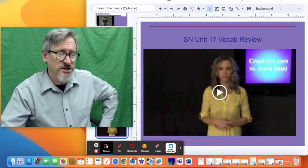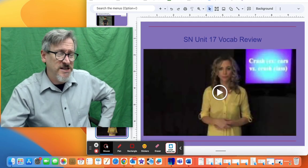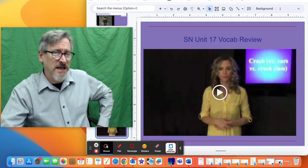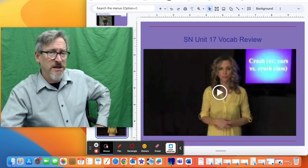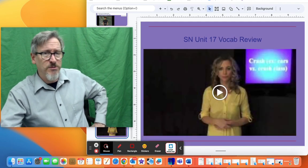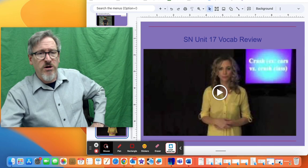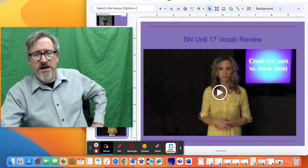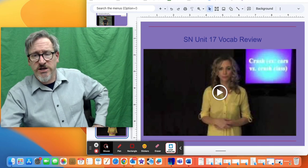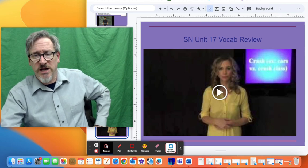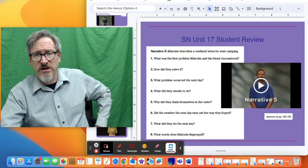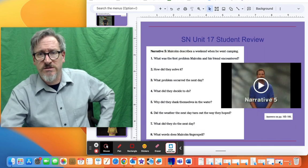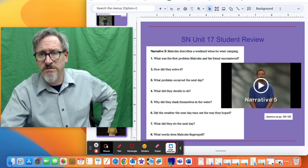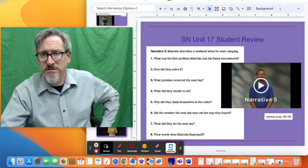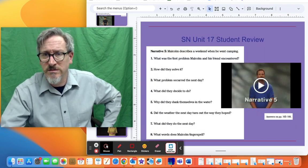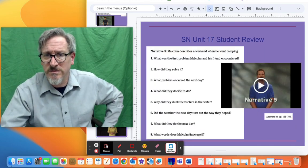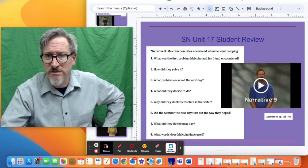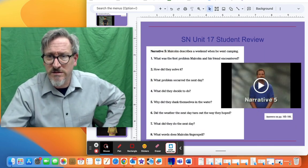questions get a little small. I'll